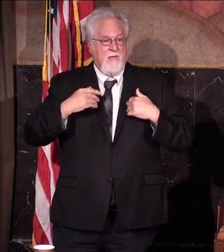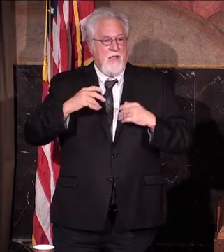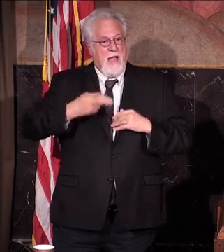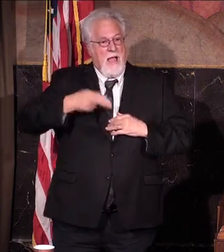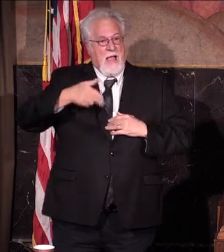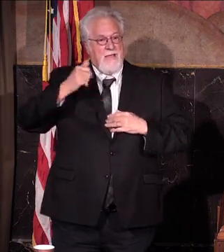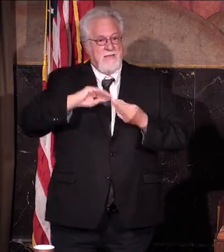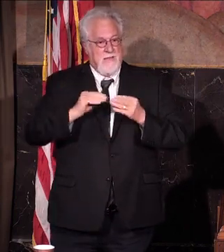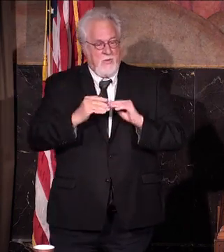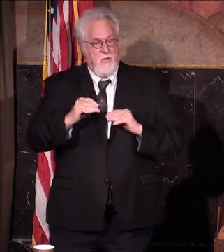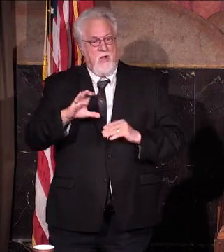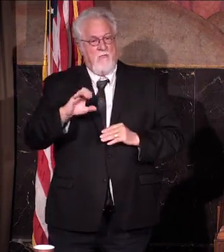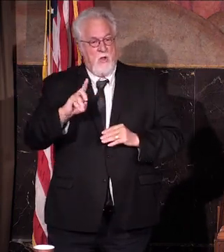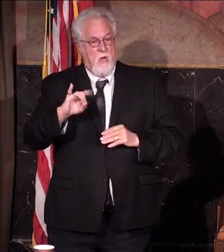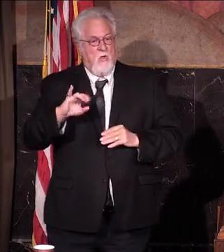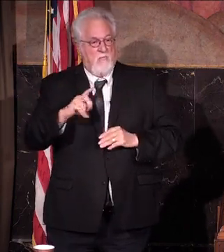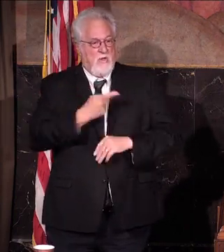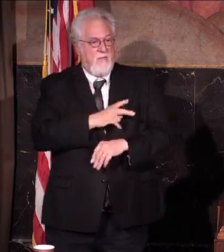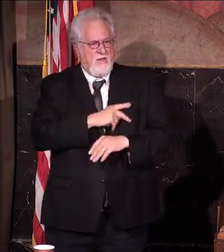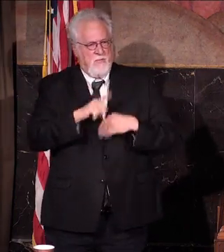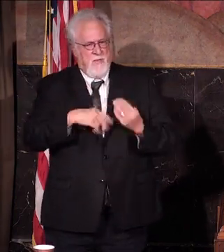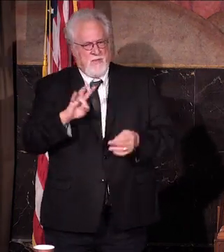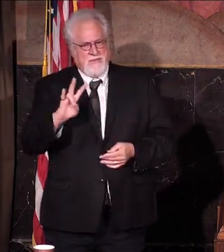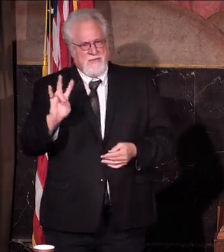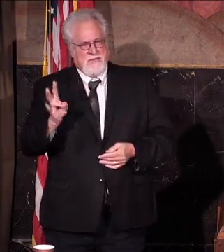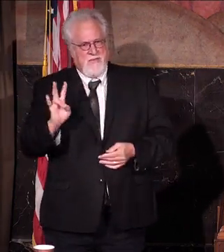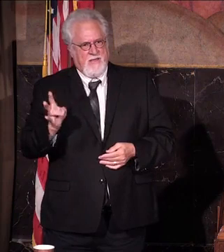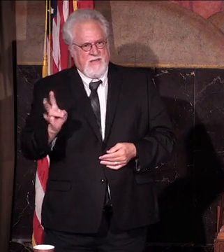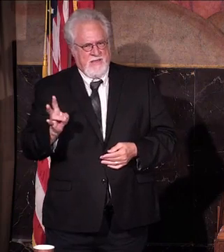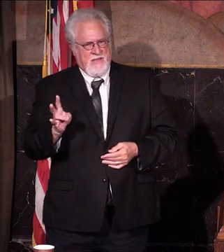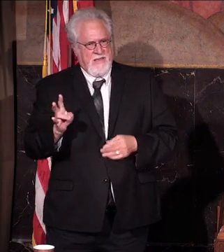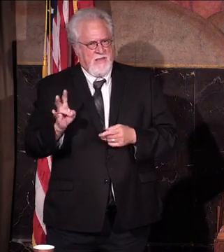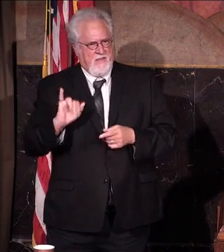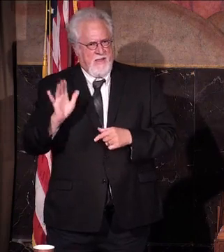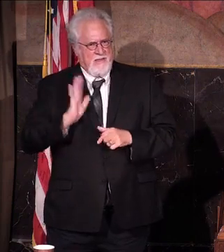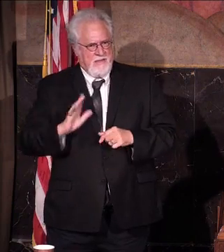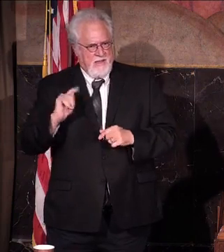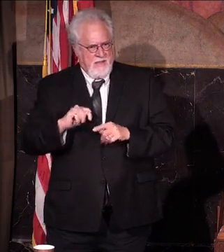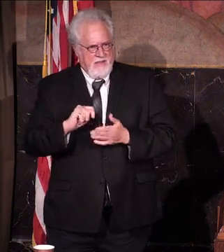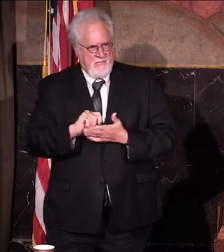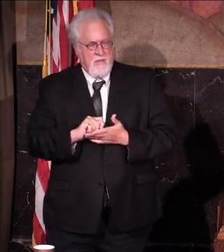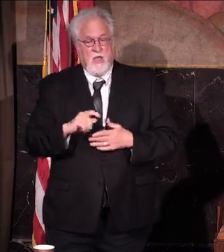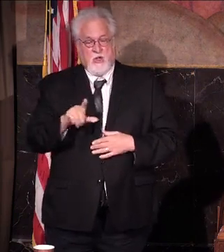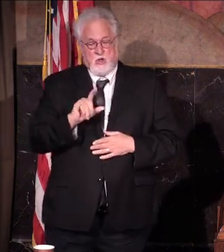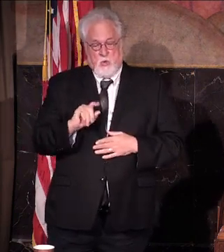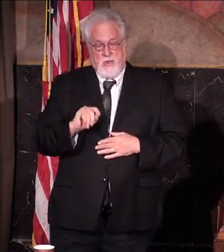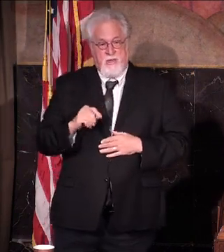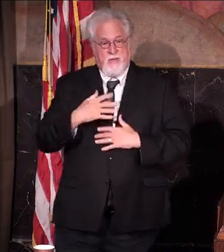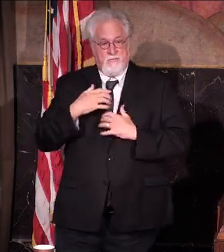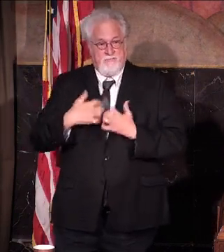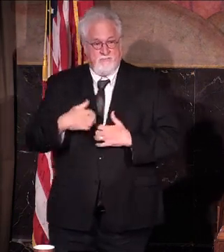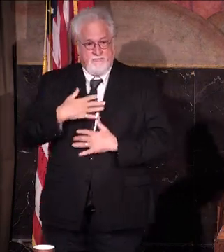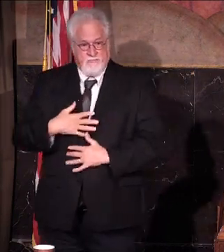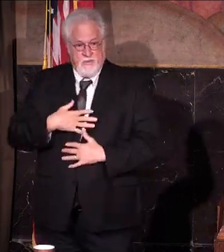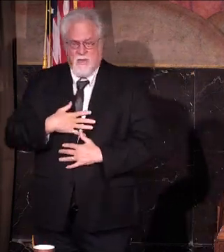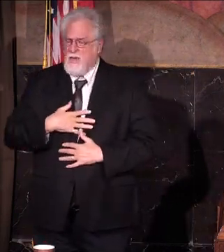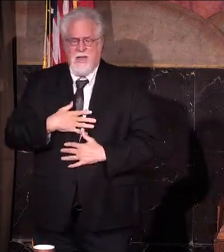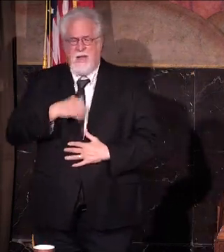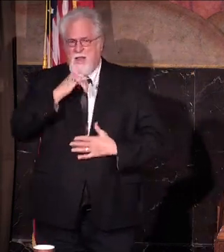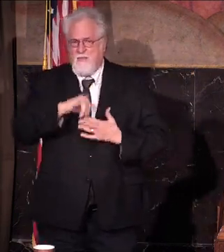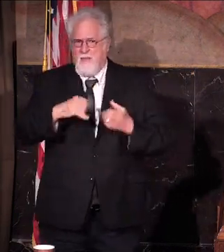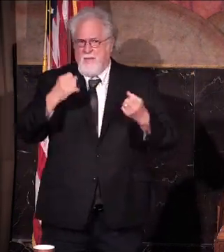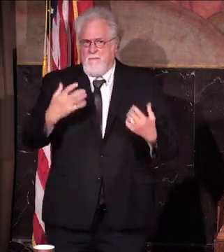of COVID patients at about 70 patients at that time, of which 20 were on the ventilator. We don't have quite